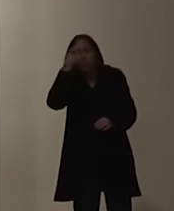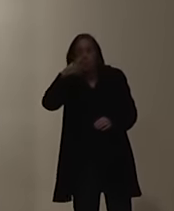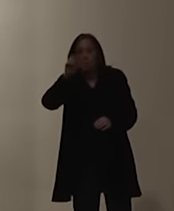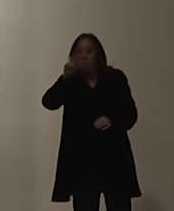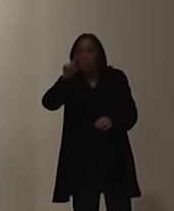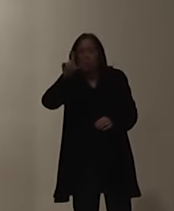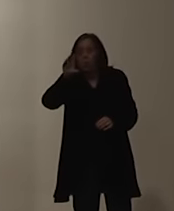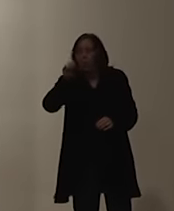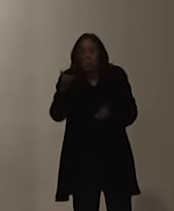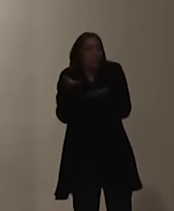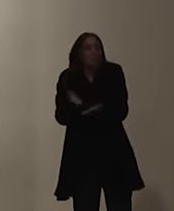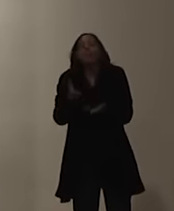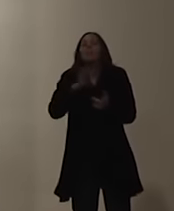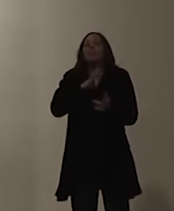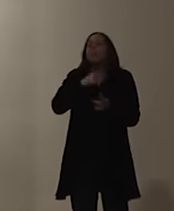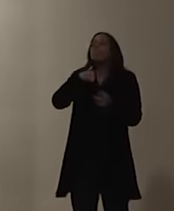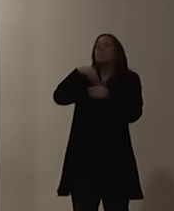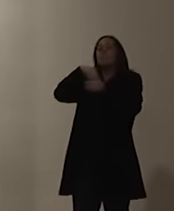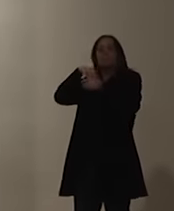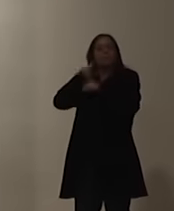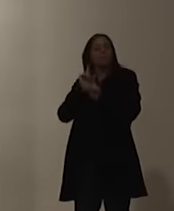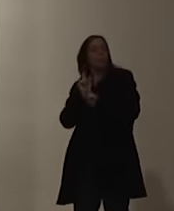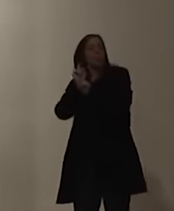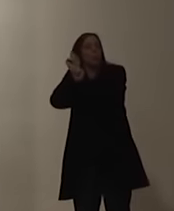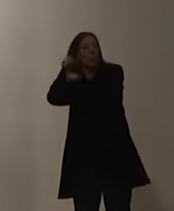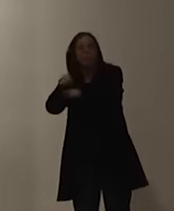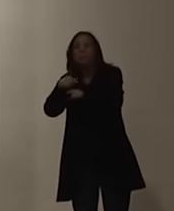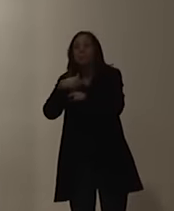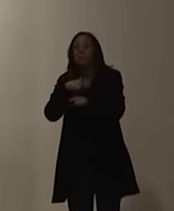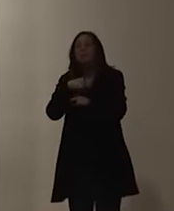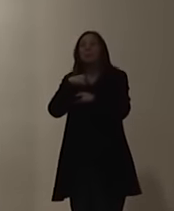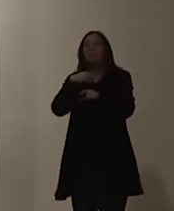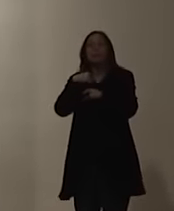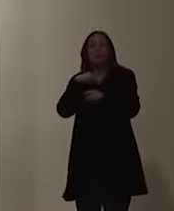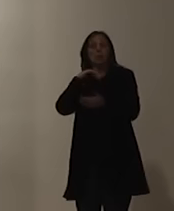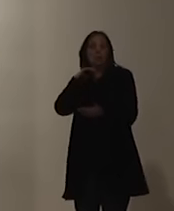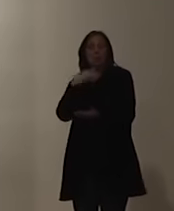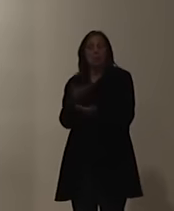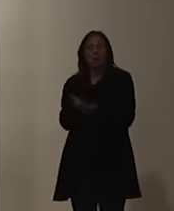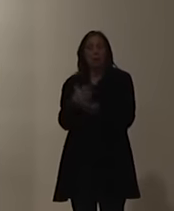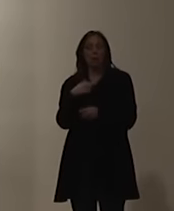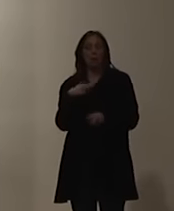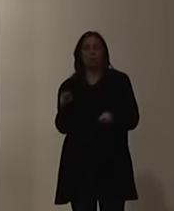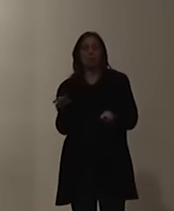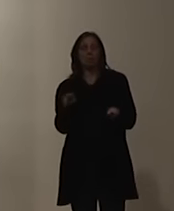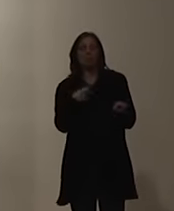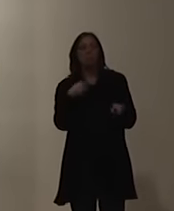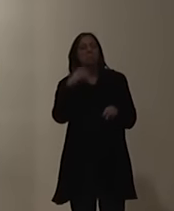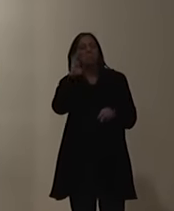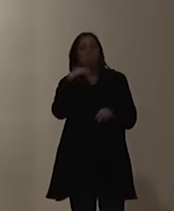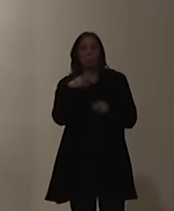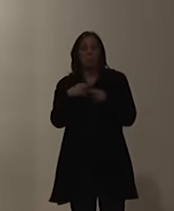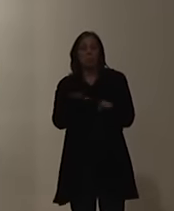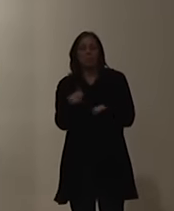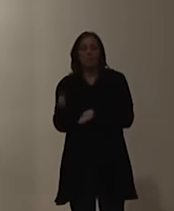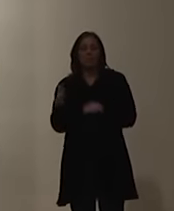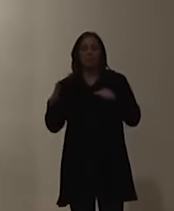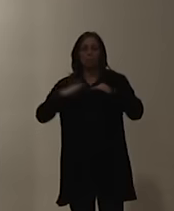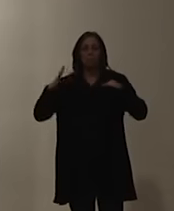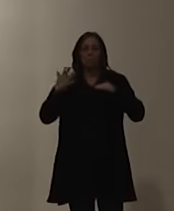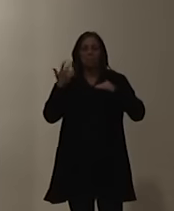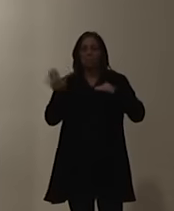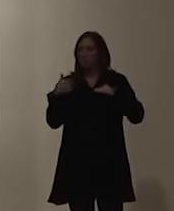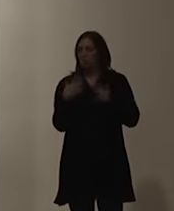You look at it, the building we were assigned wasn't even It was not built for purpose, of course,